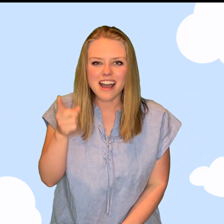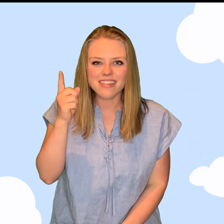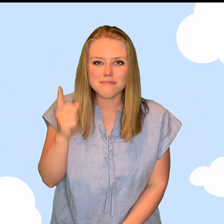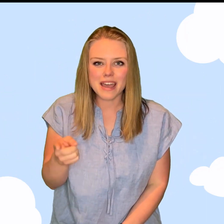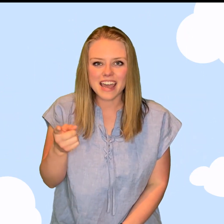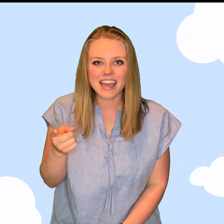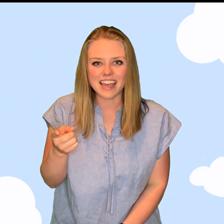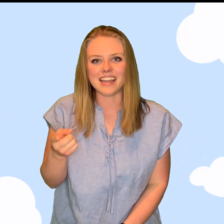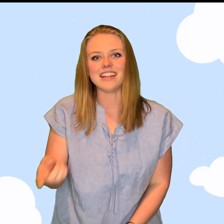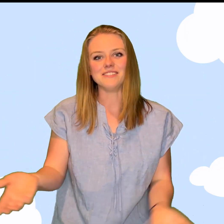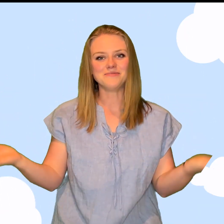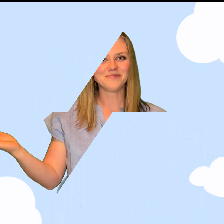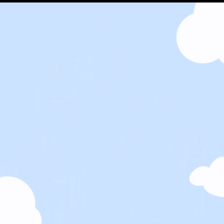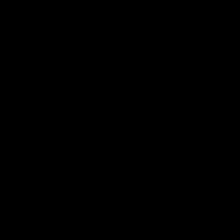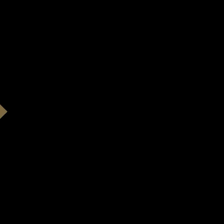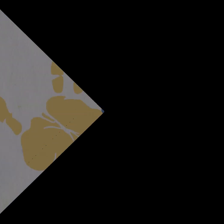the bed."